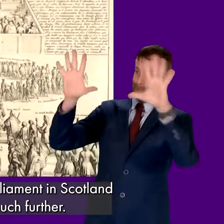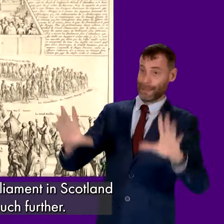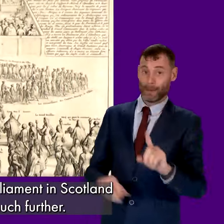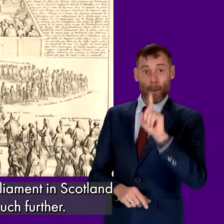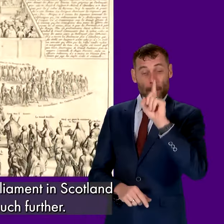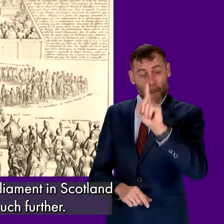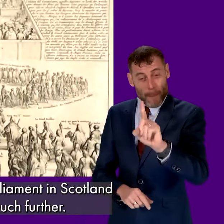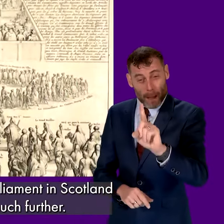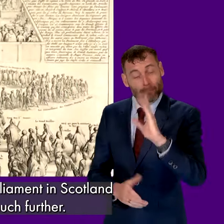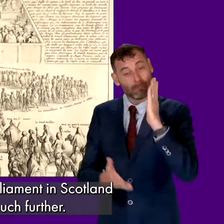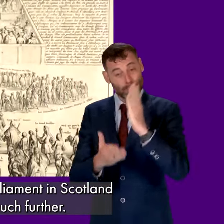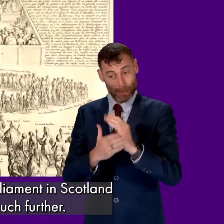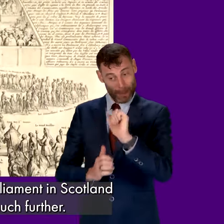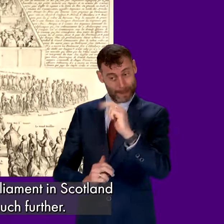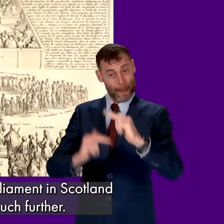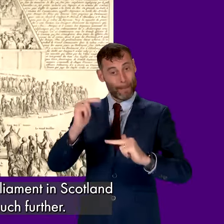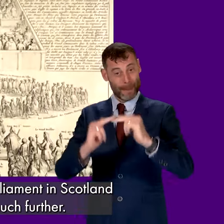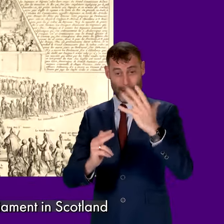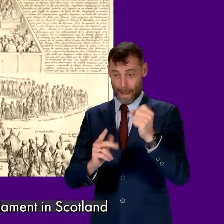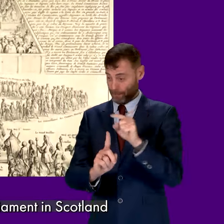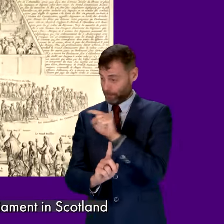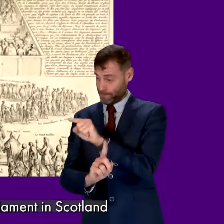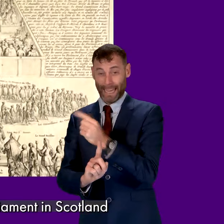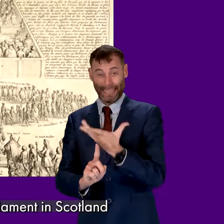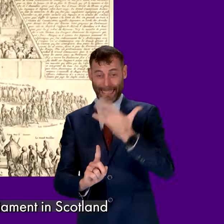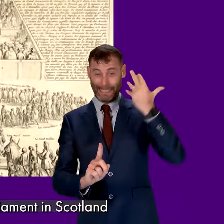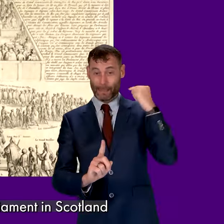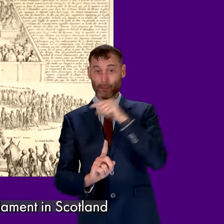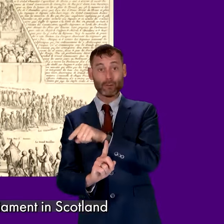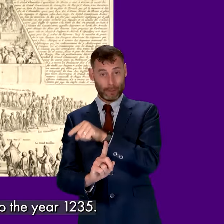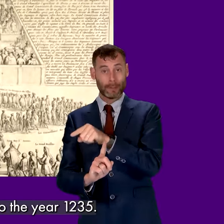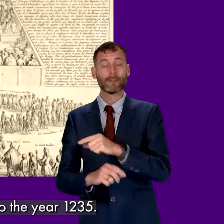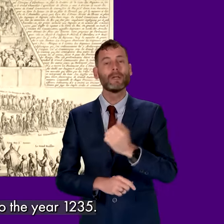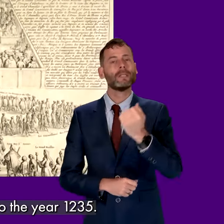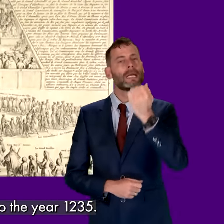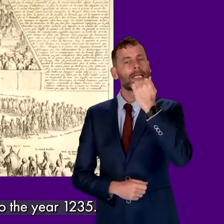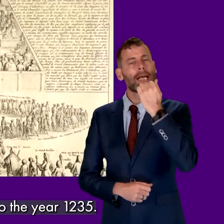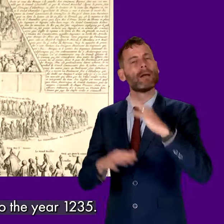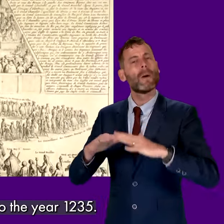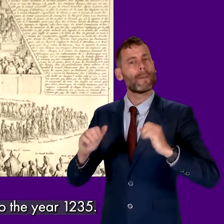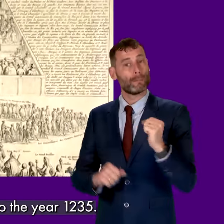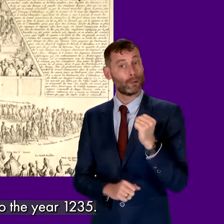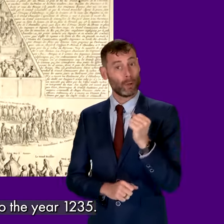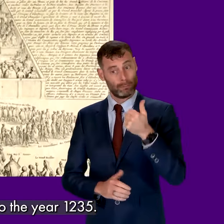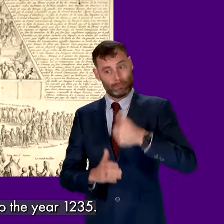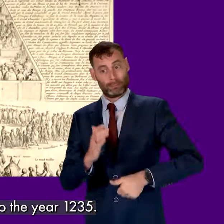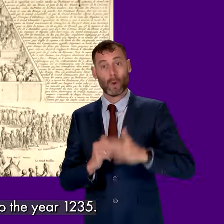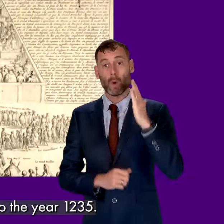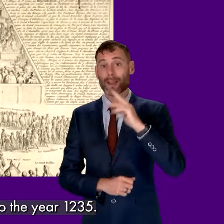Scotland goes back much further. We can date a parliament in Scotland all the way back to the year